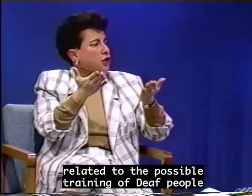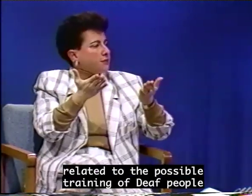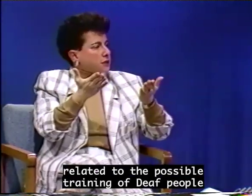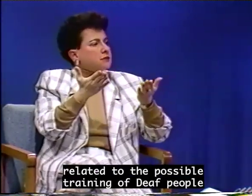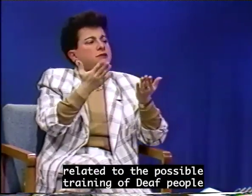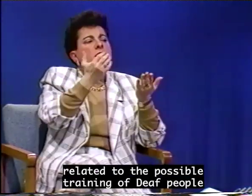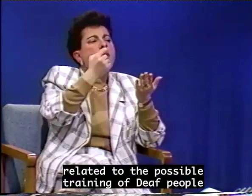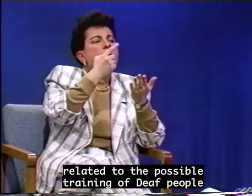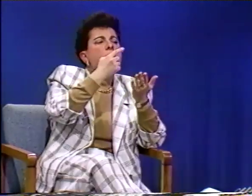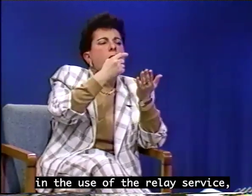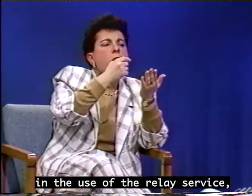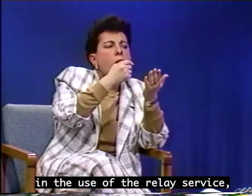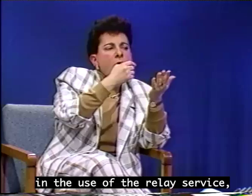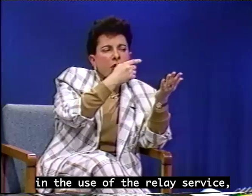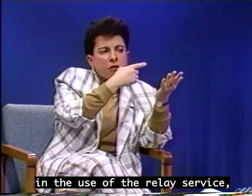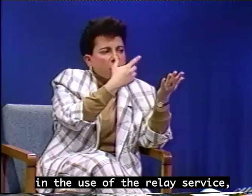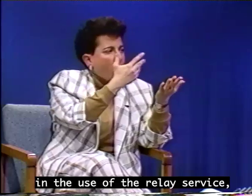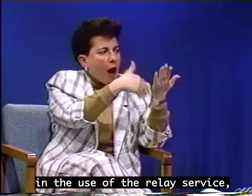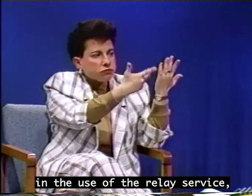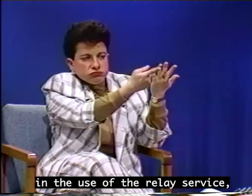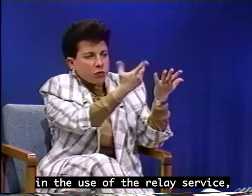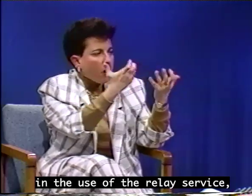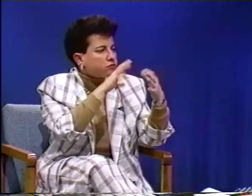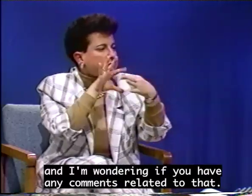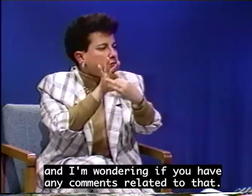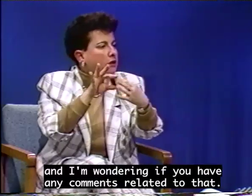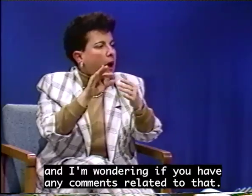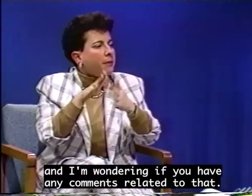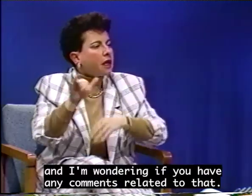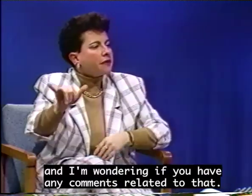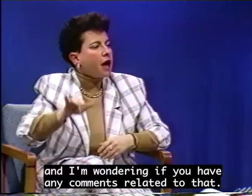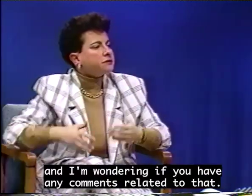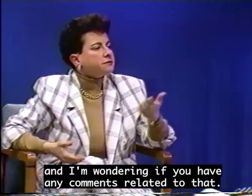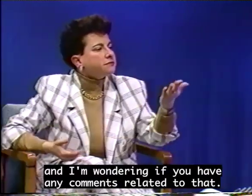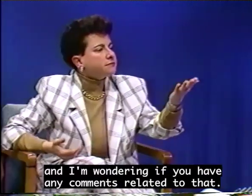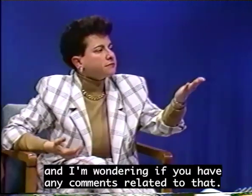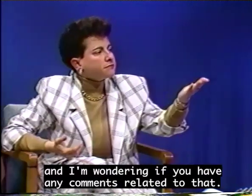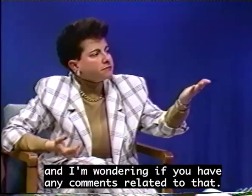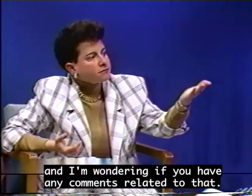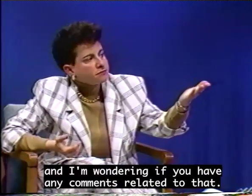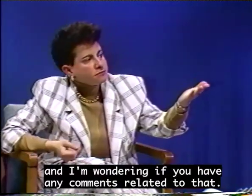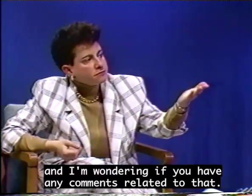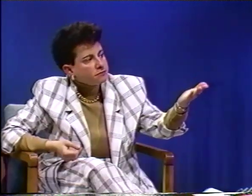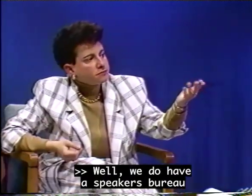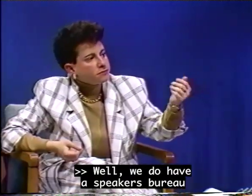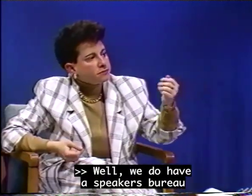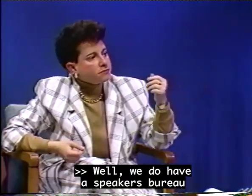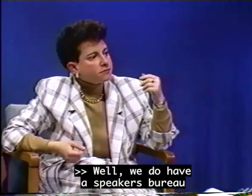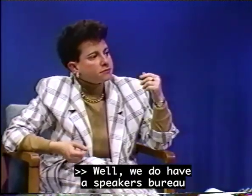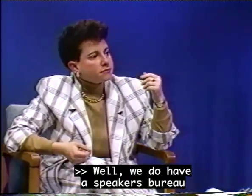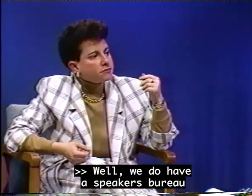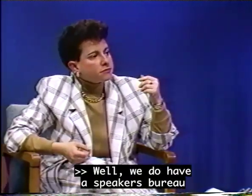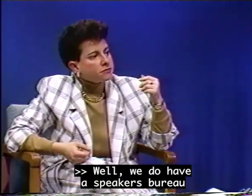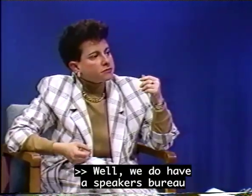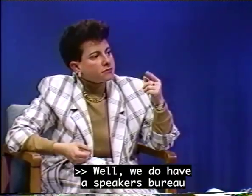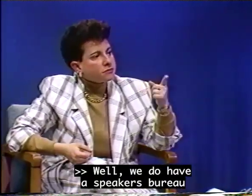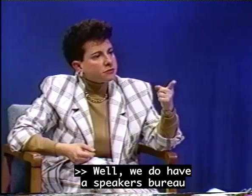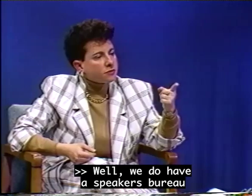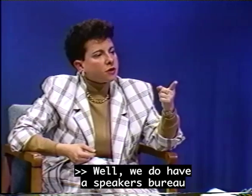training of deaf people in the use of the relay service. And I'm wondering if you have any comments related to that. Well, we do have a